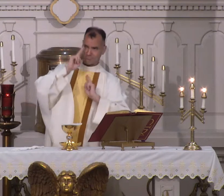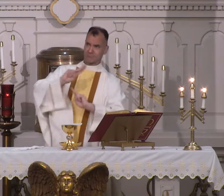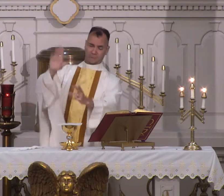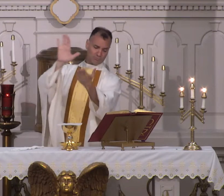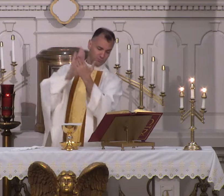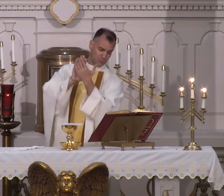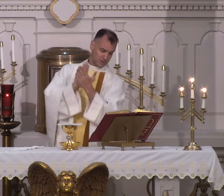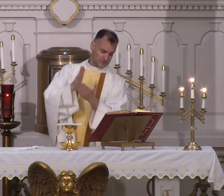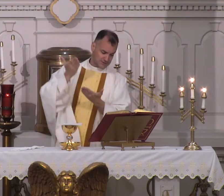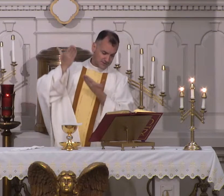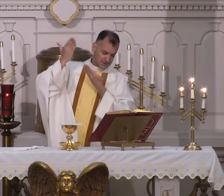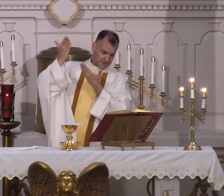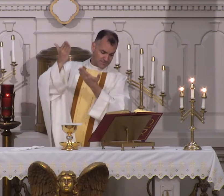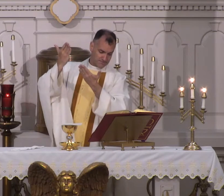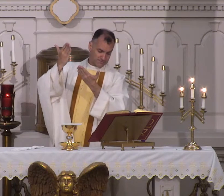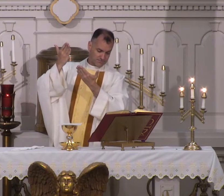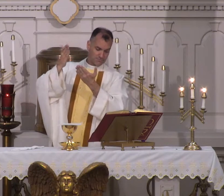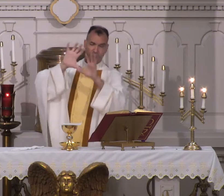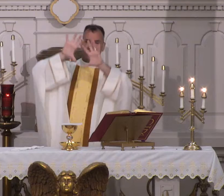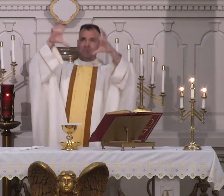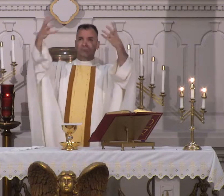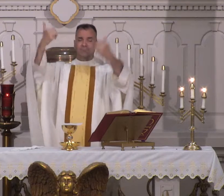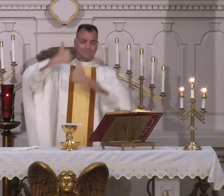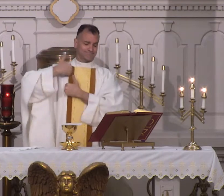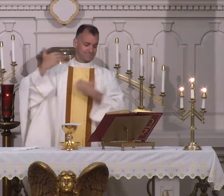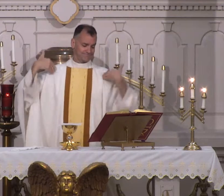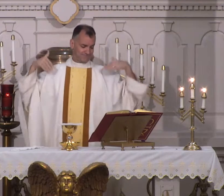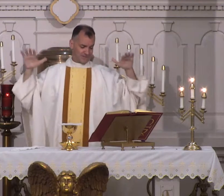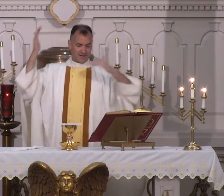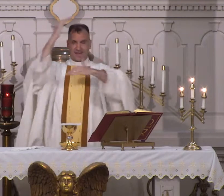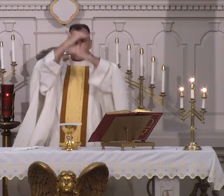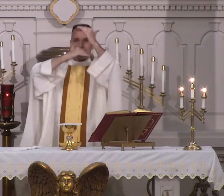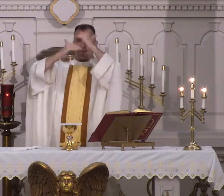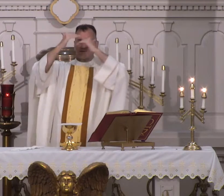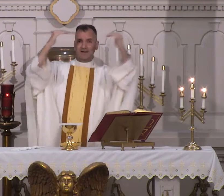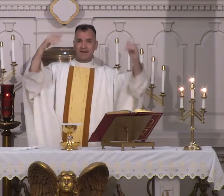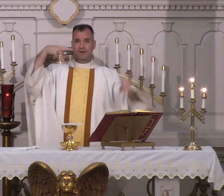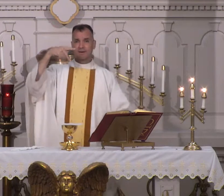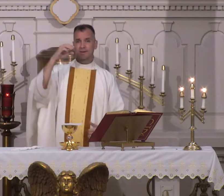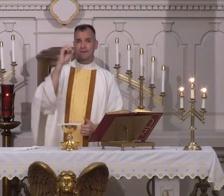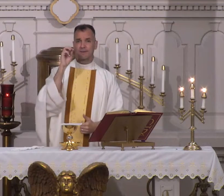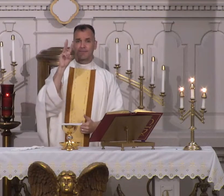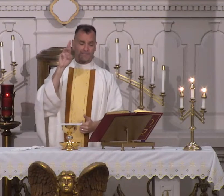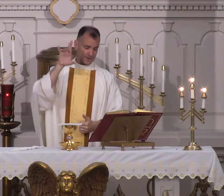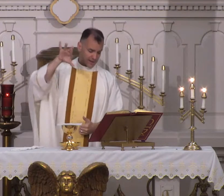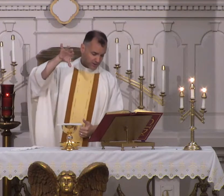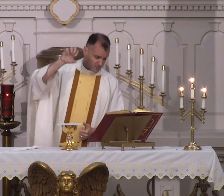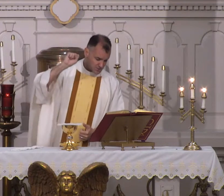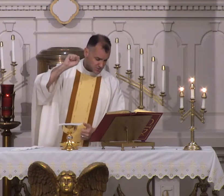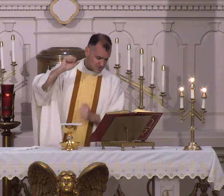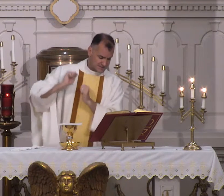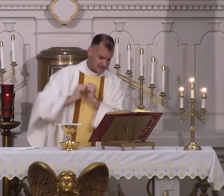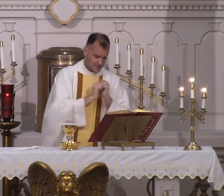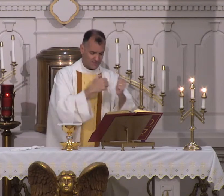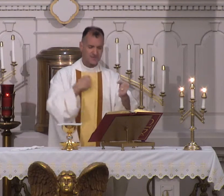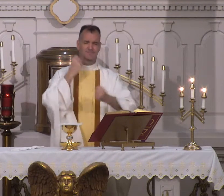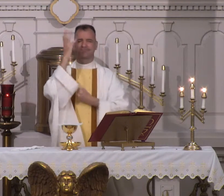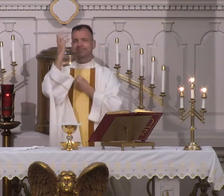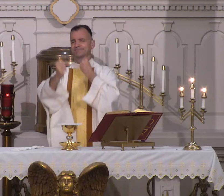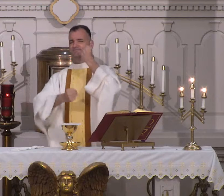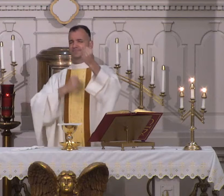every people exults in your praise. And even the heavenly powers with the angelic